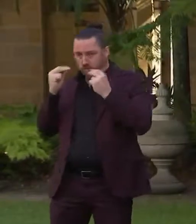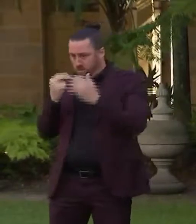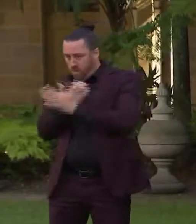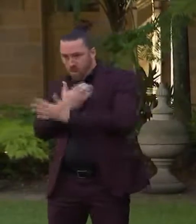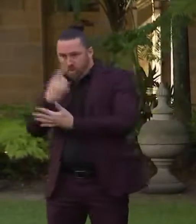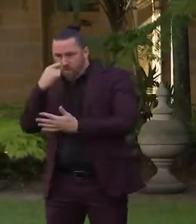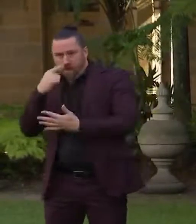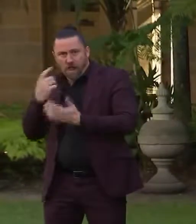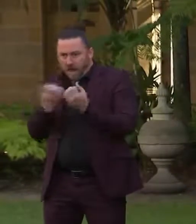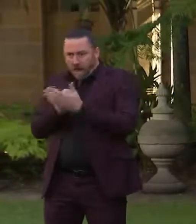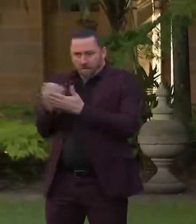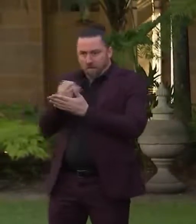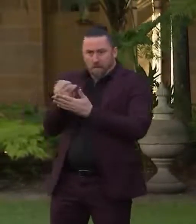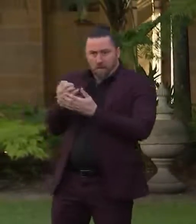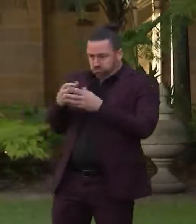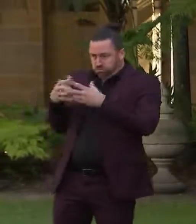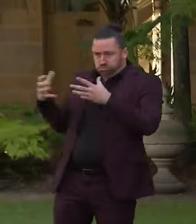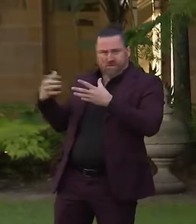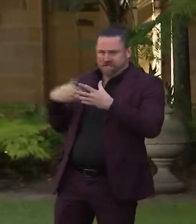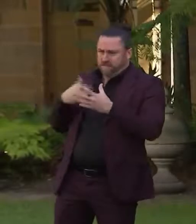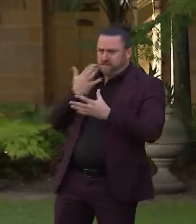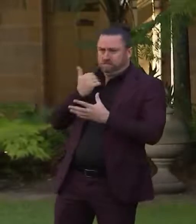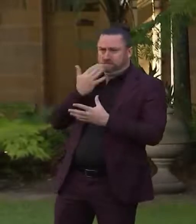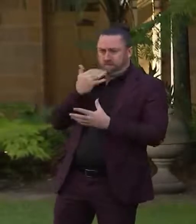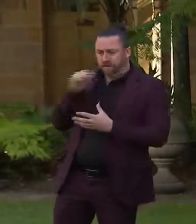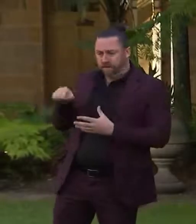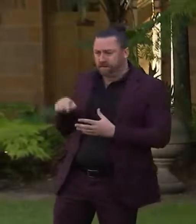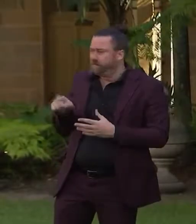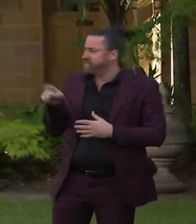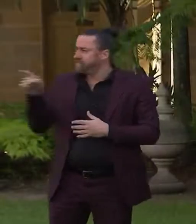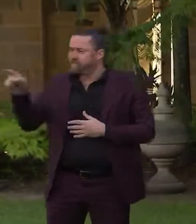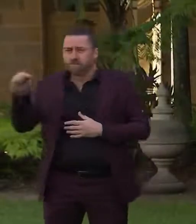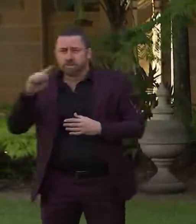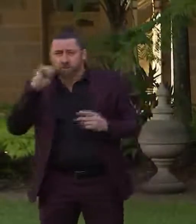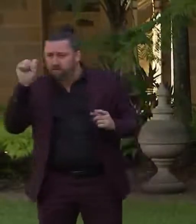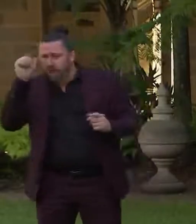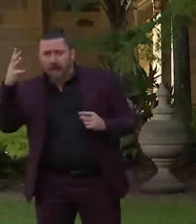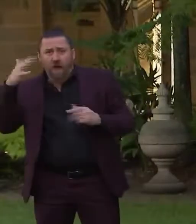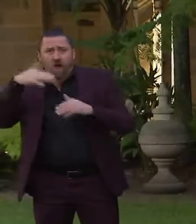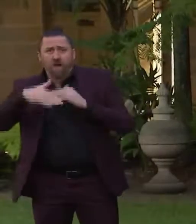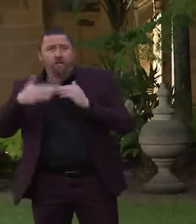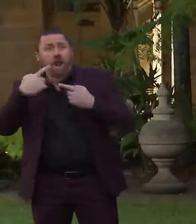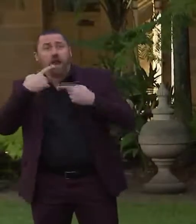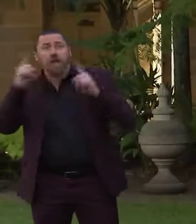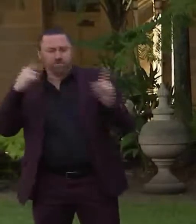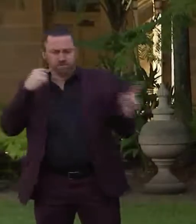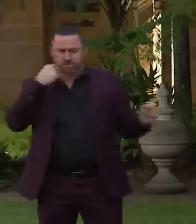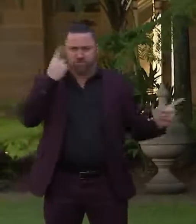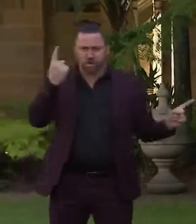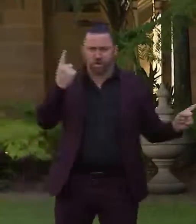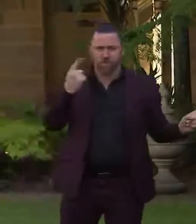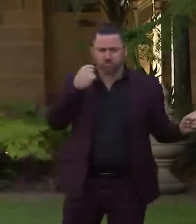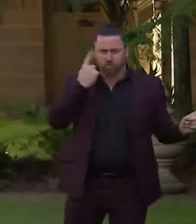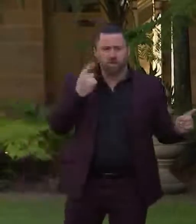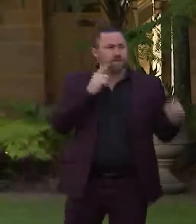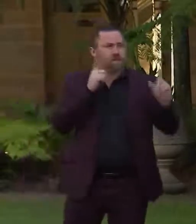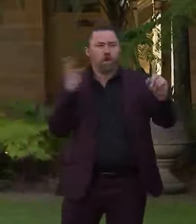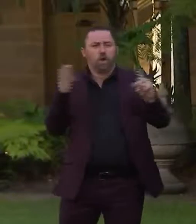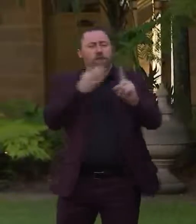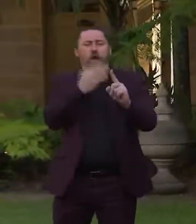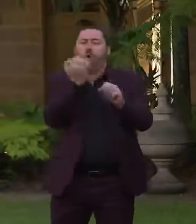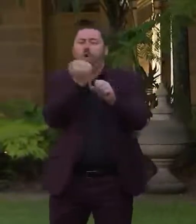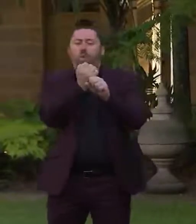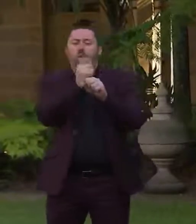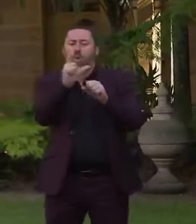to manage. When will the lockdown measures be reviewed, and when will you tell people? Tomorrow. What about these Gold Coast